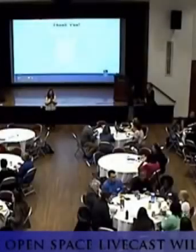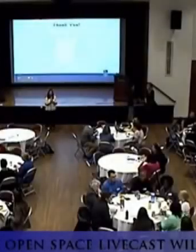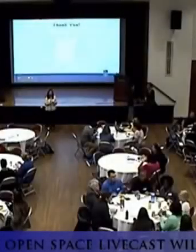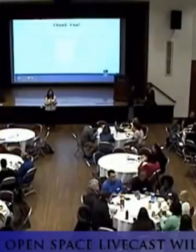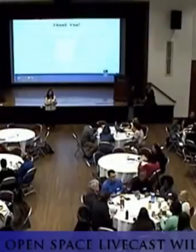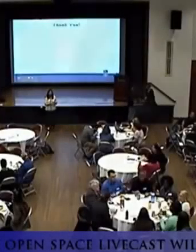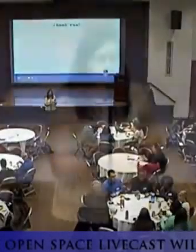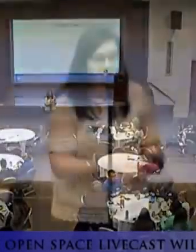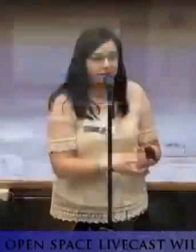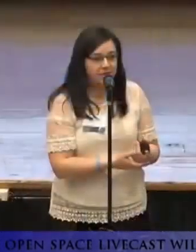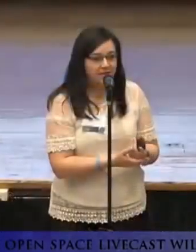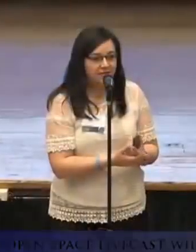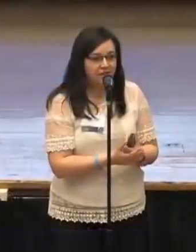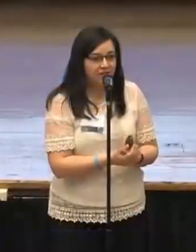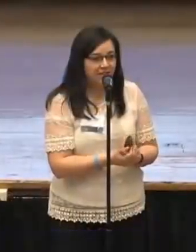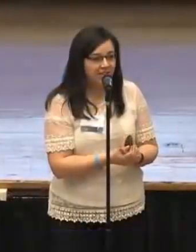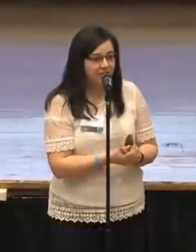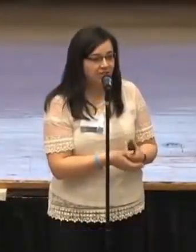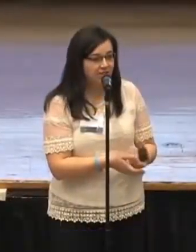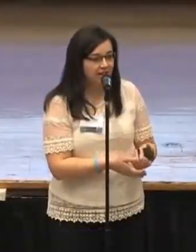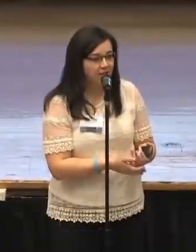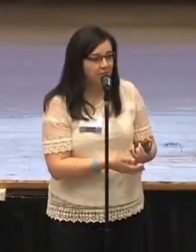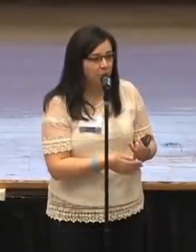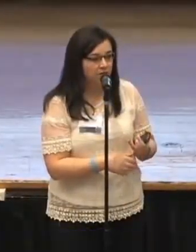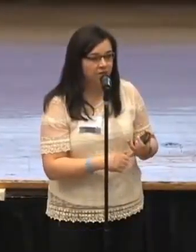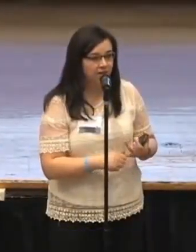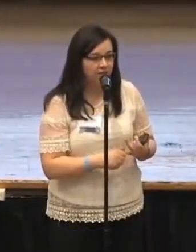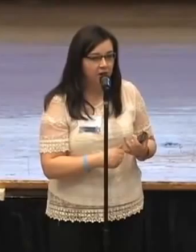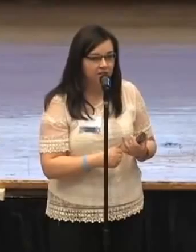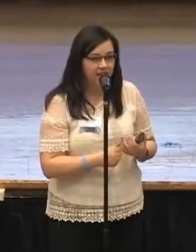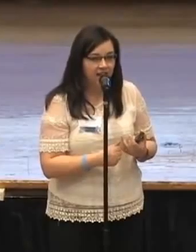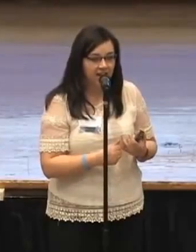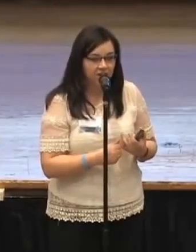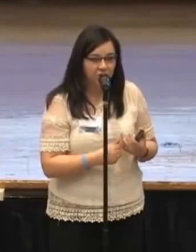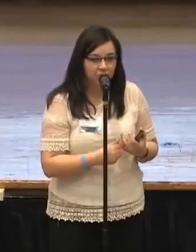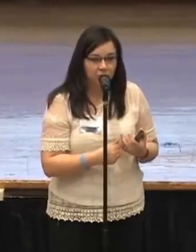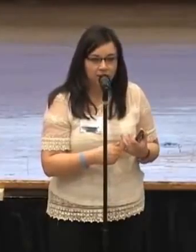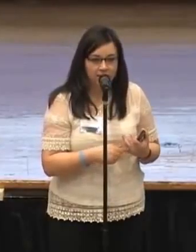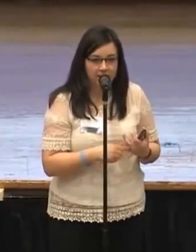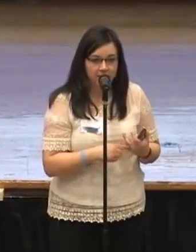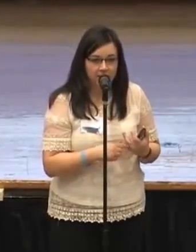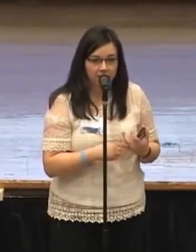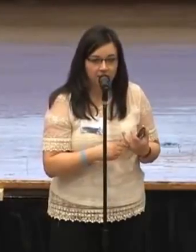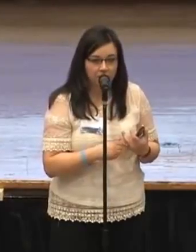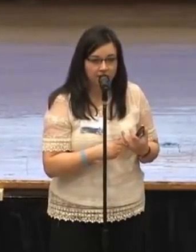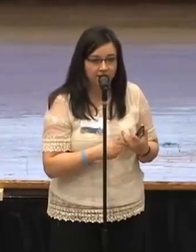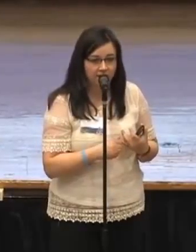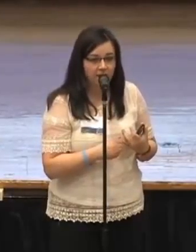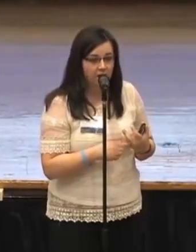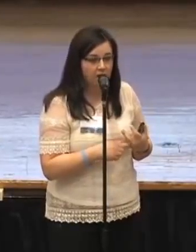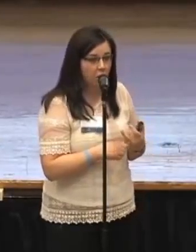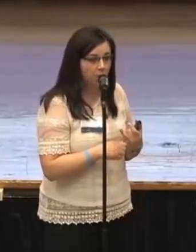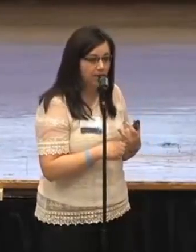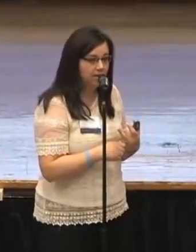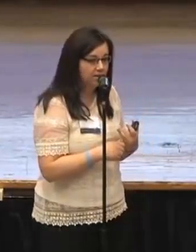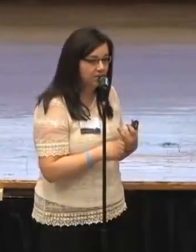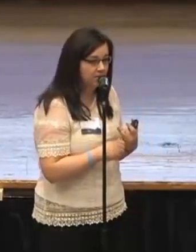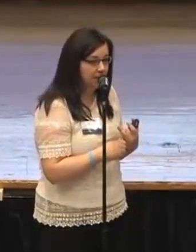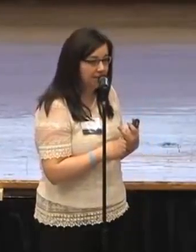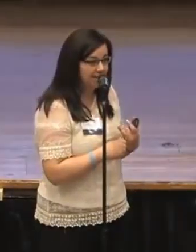Ladies and gentlemen, welcome officially to the second portion of our day to 20,000 Voices, our